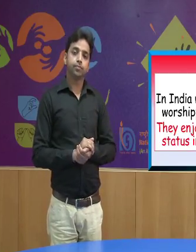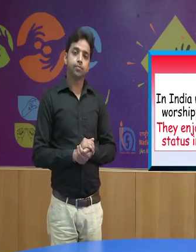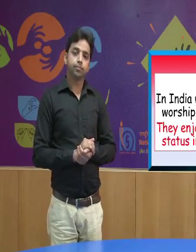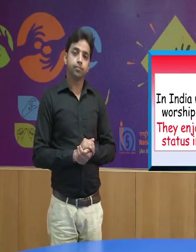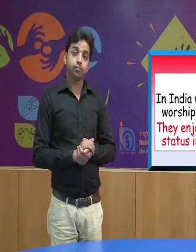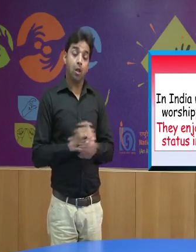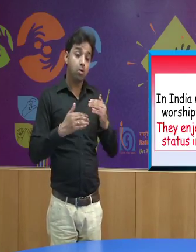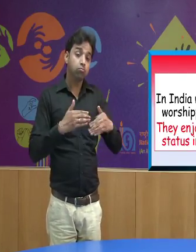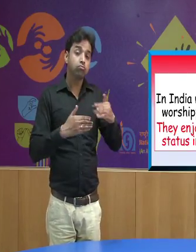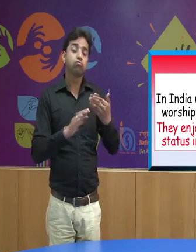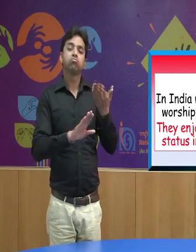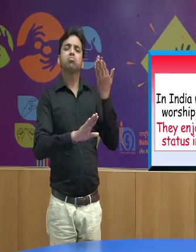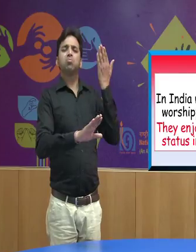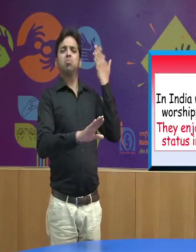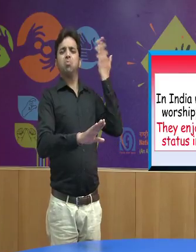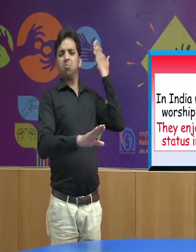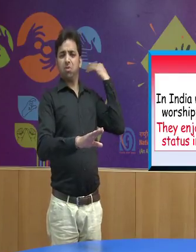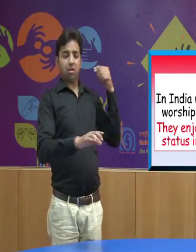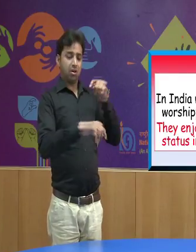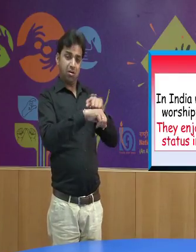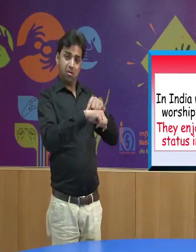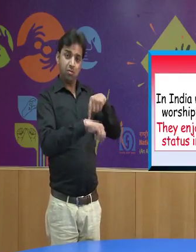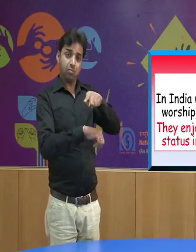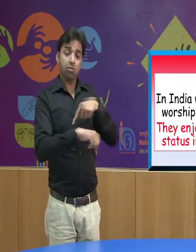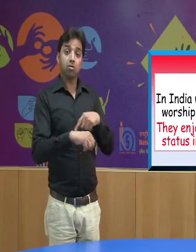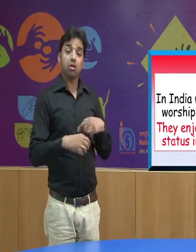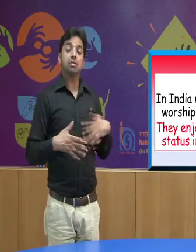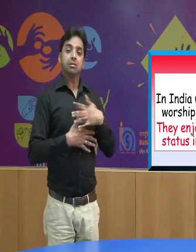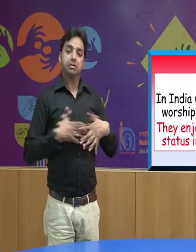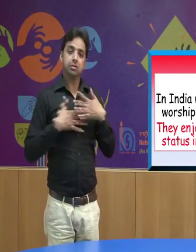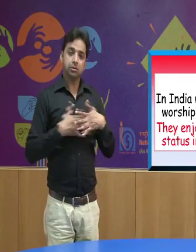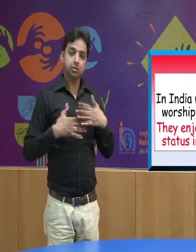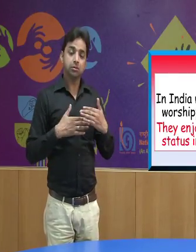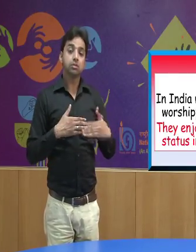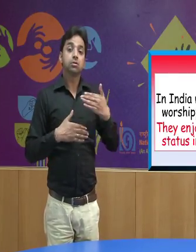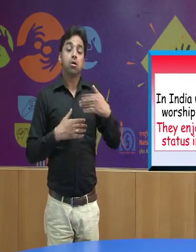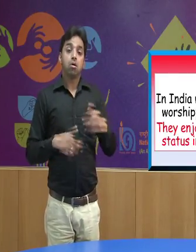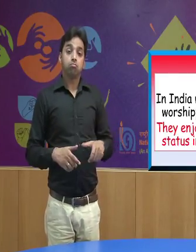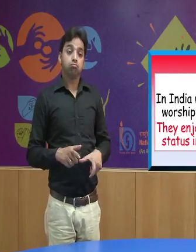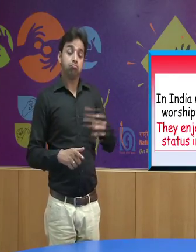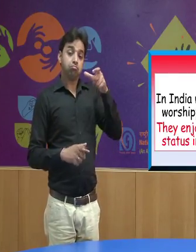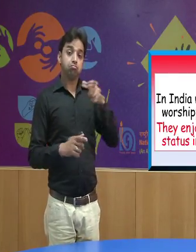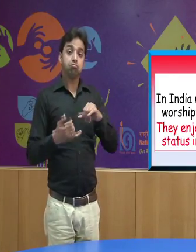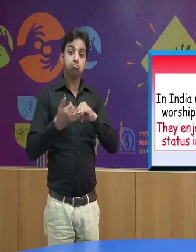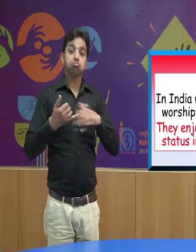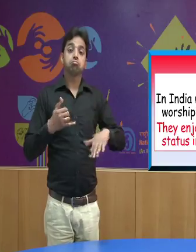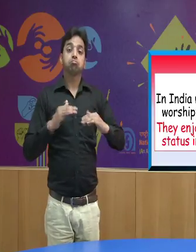During the ancient time, they enjoyed a very high status in the society.